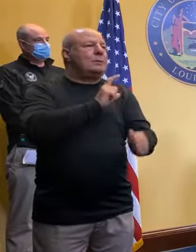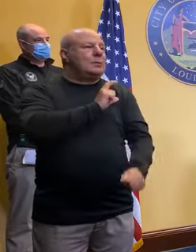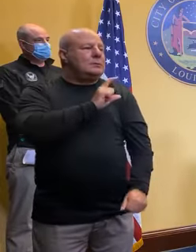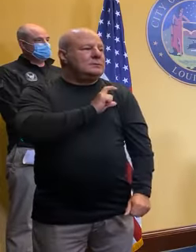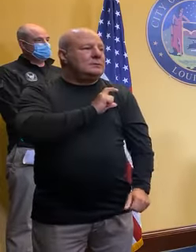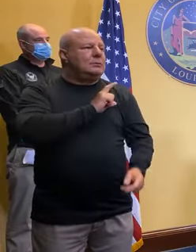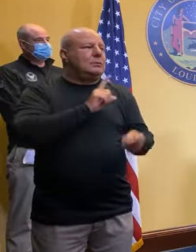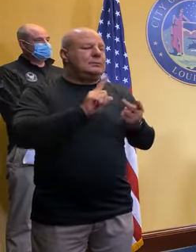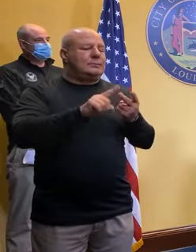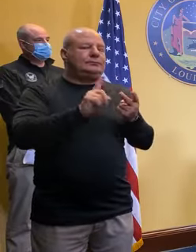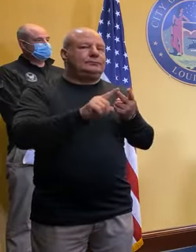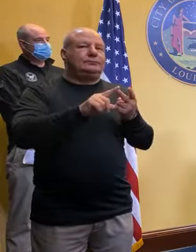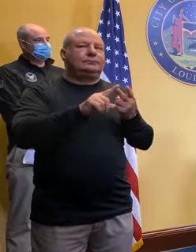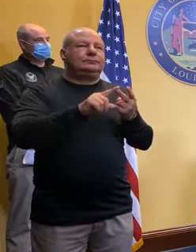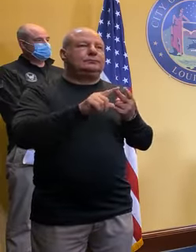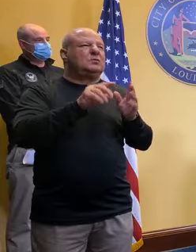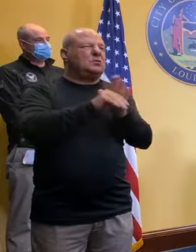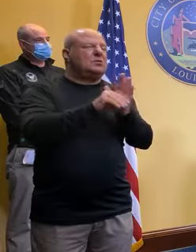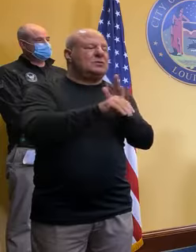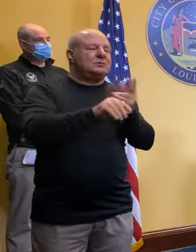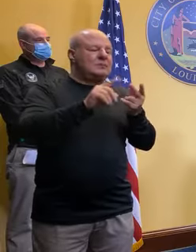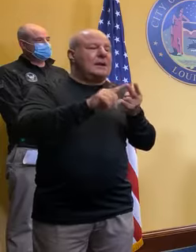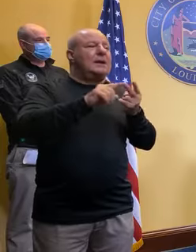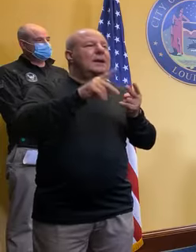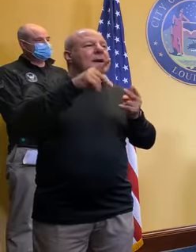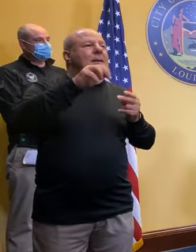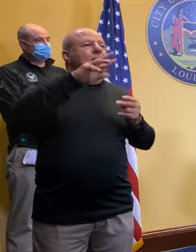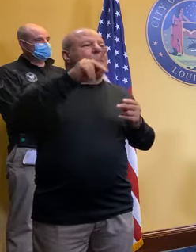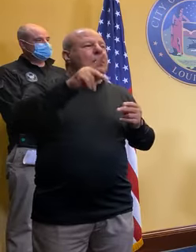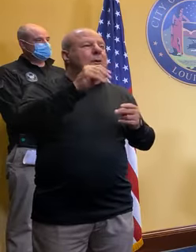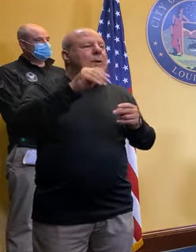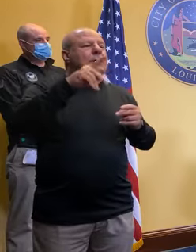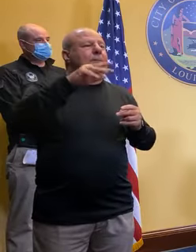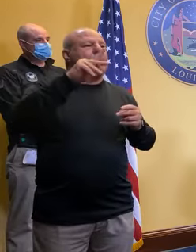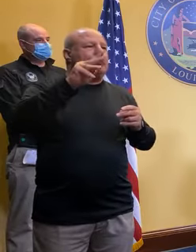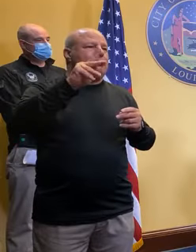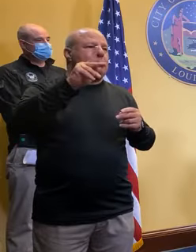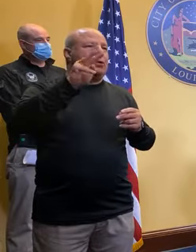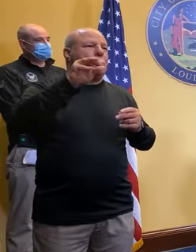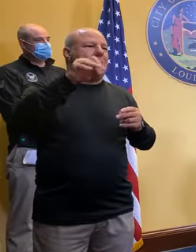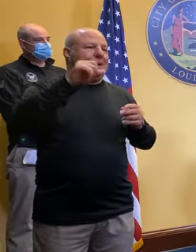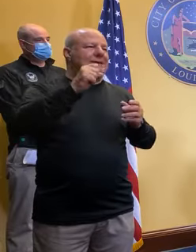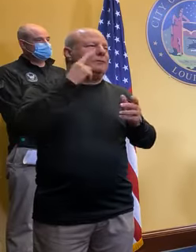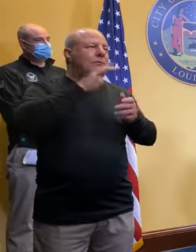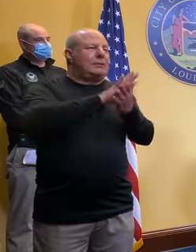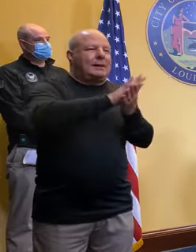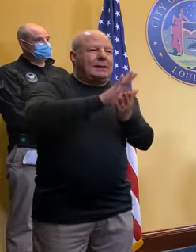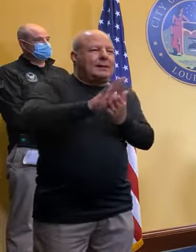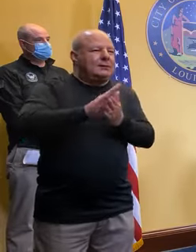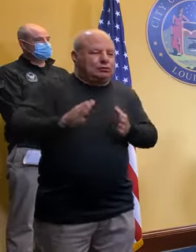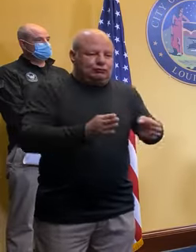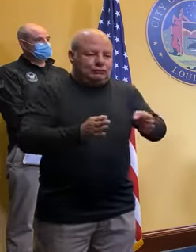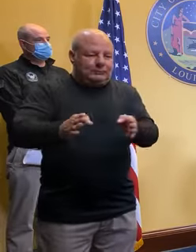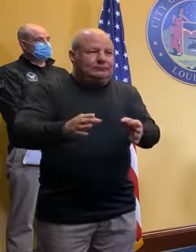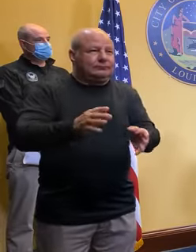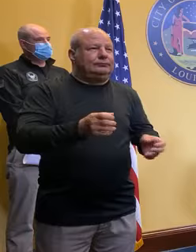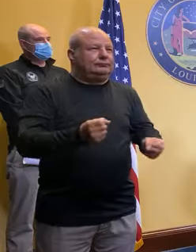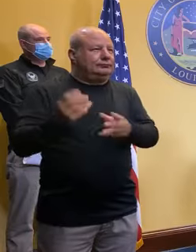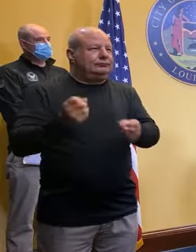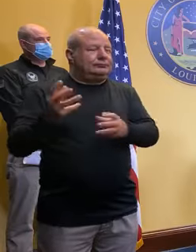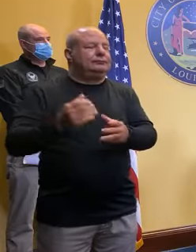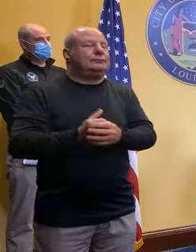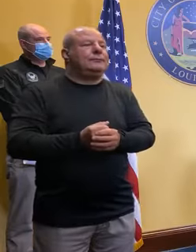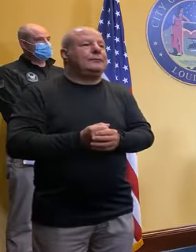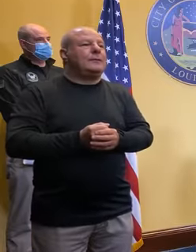Department and our park and parkways as it relates to debris removal and bundling. I